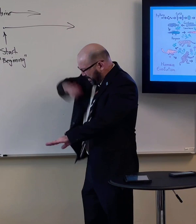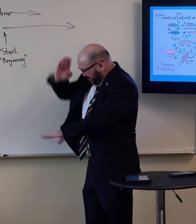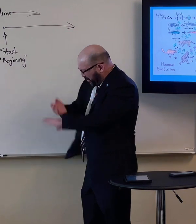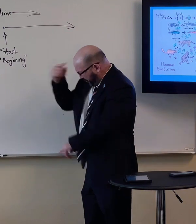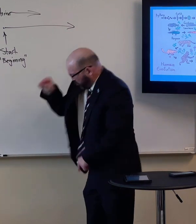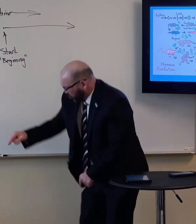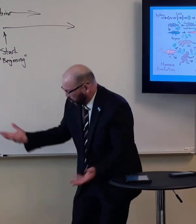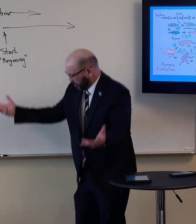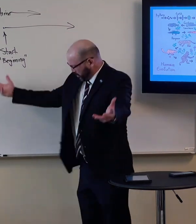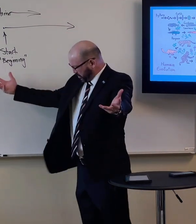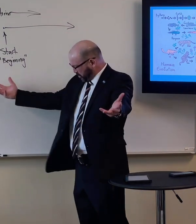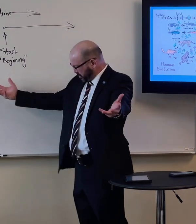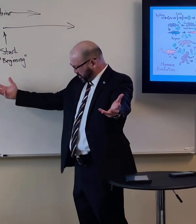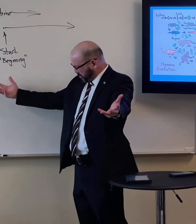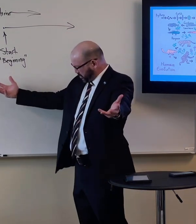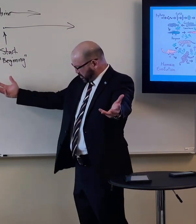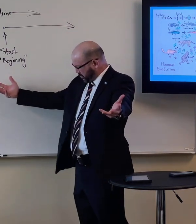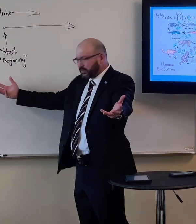you. I love you. I want you for my child.